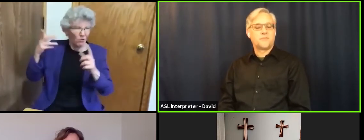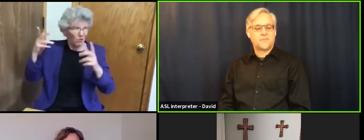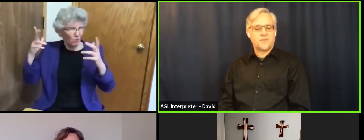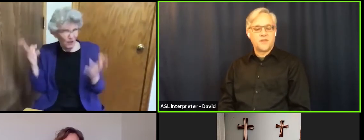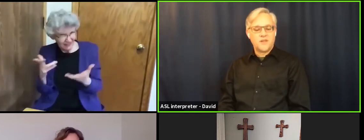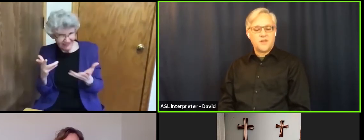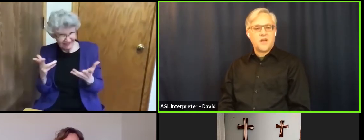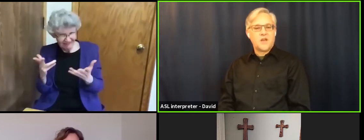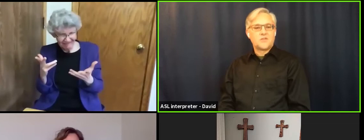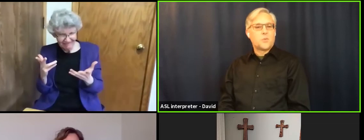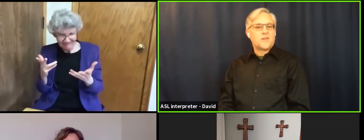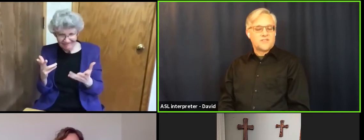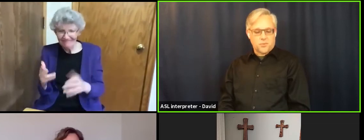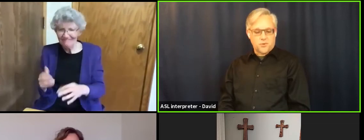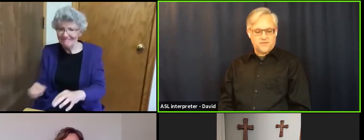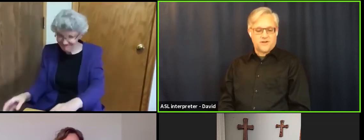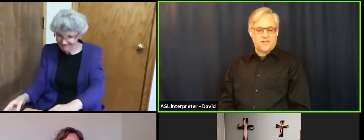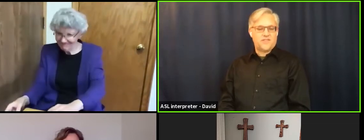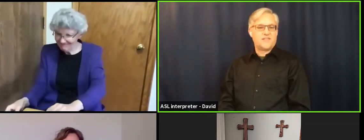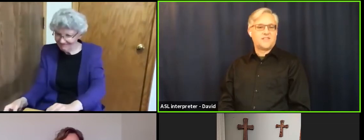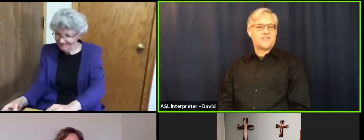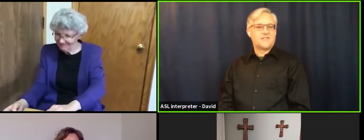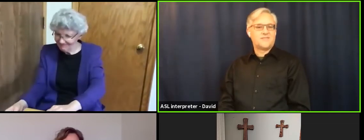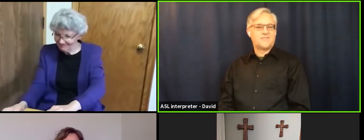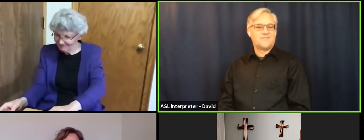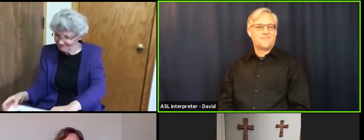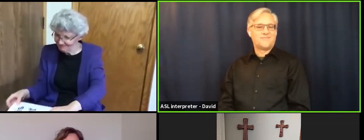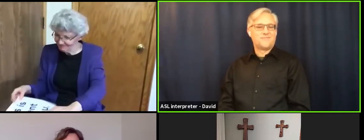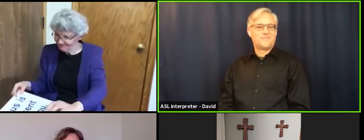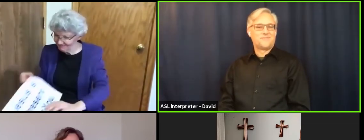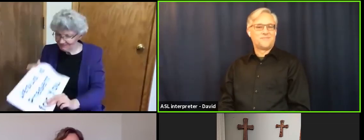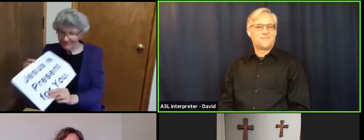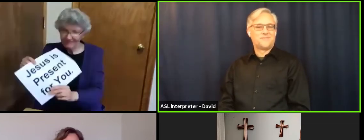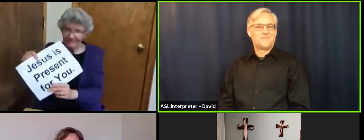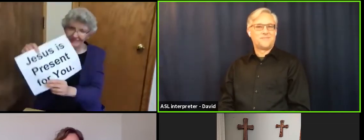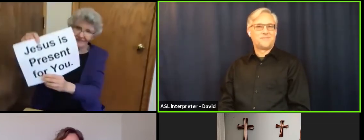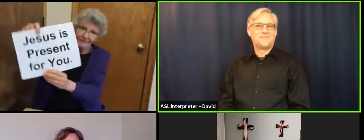disciples. So what is the point of all of this?